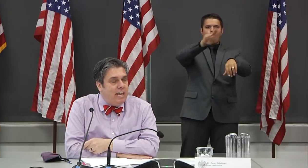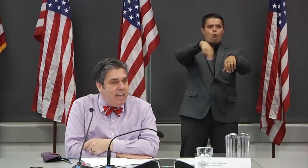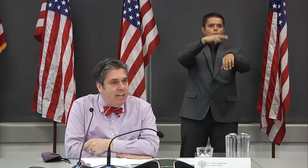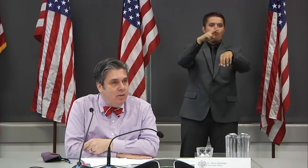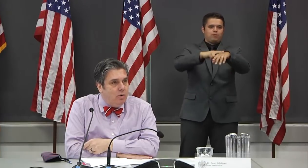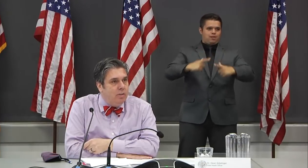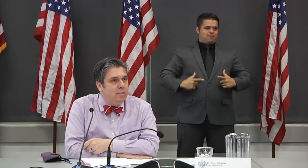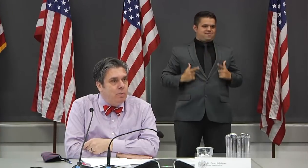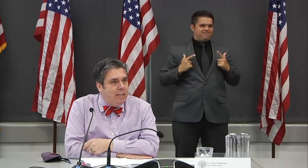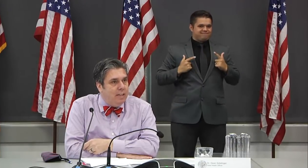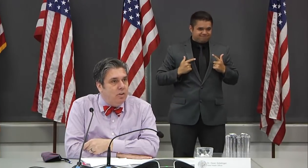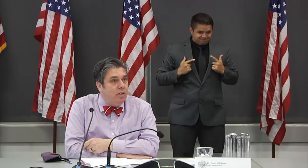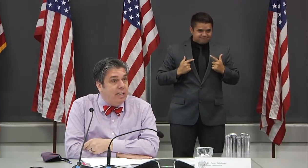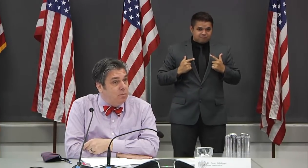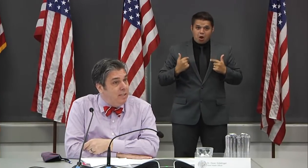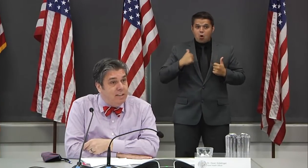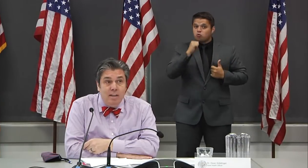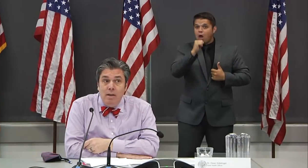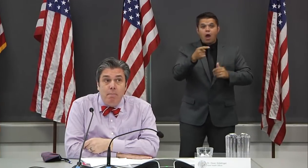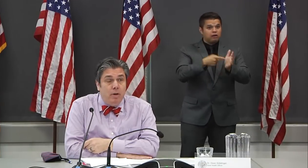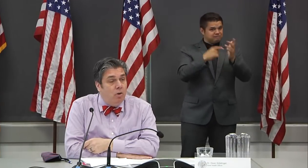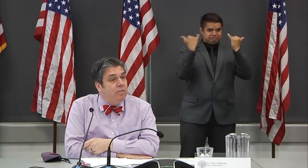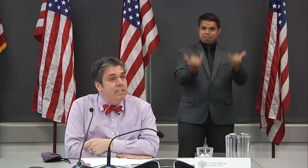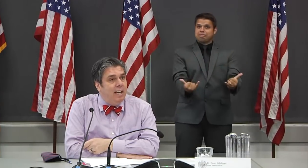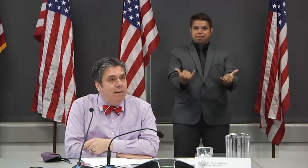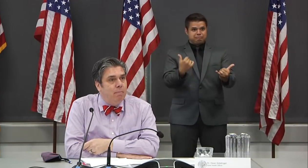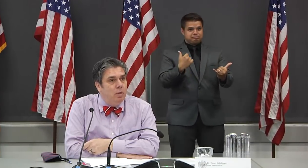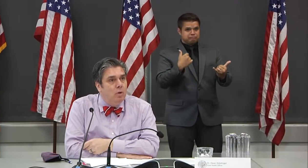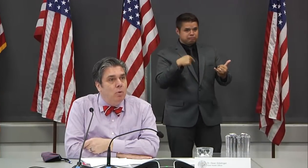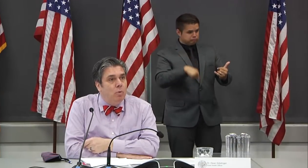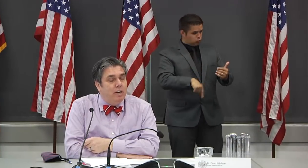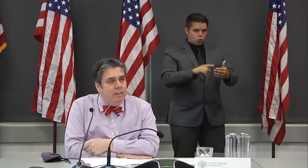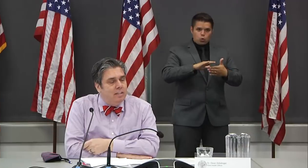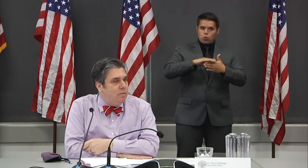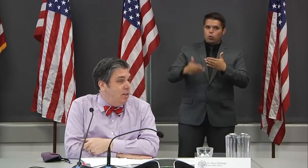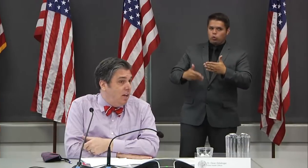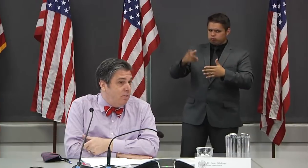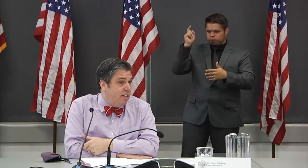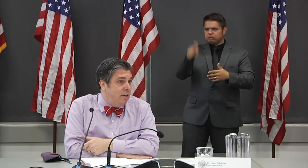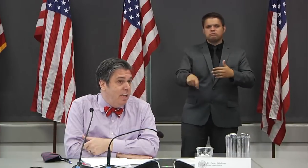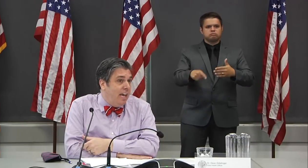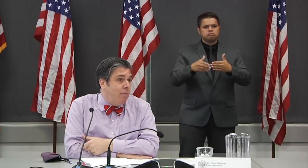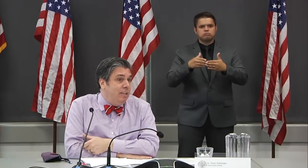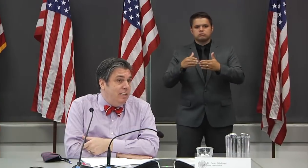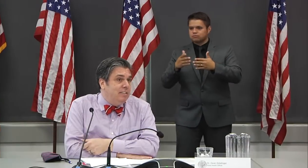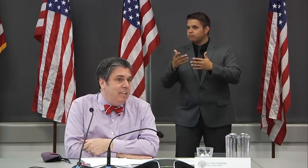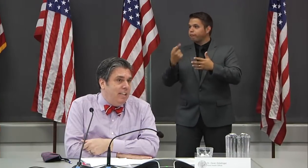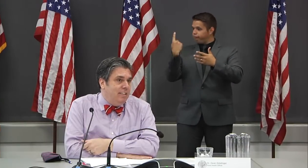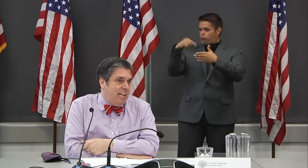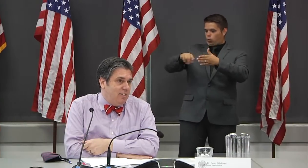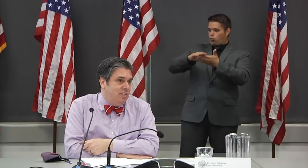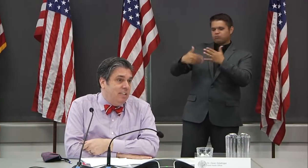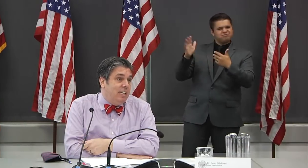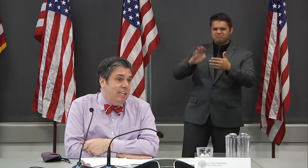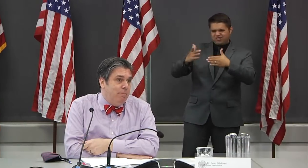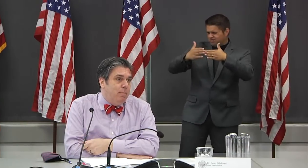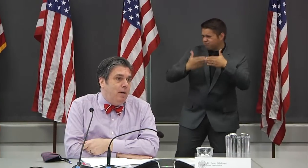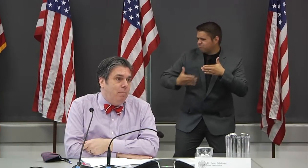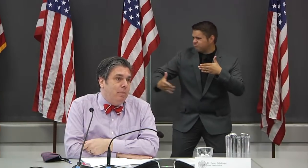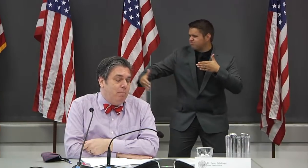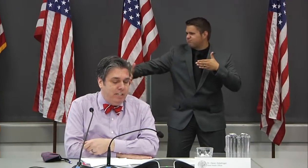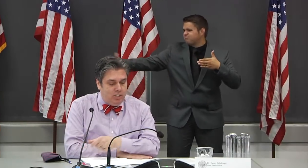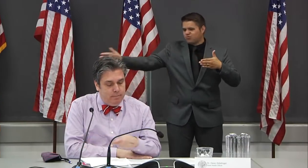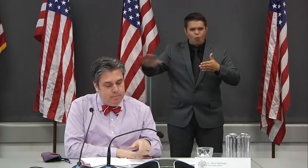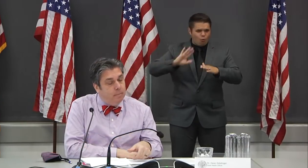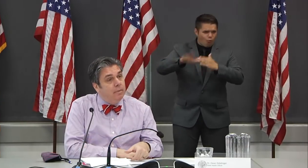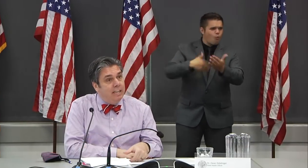take today or this weekend or next week, but over time. We're in this for the long run, and we need to take these actions and keep up